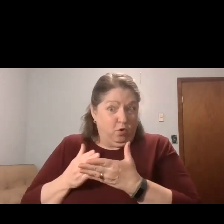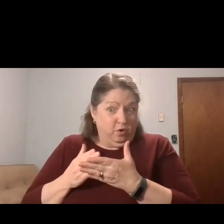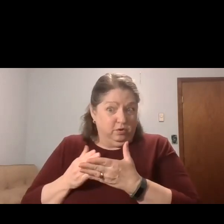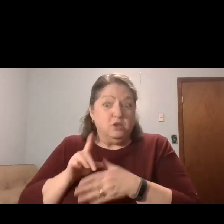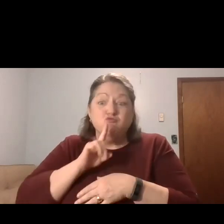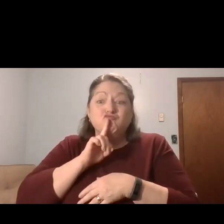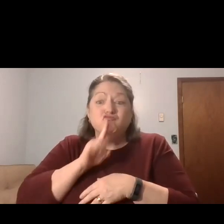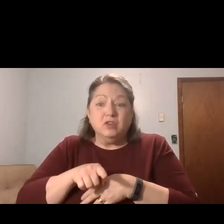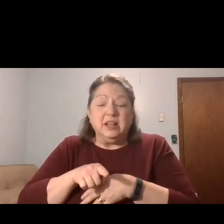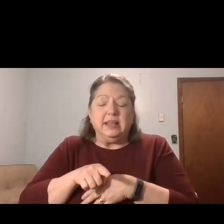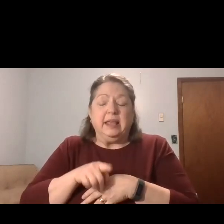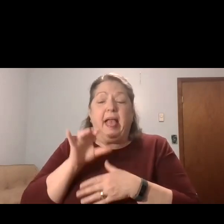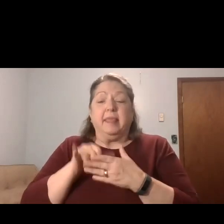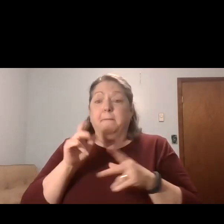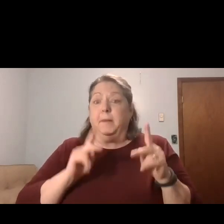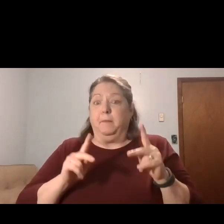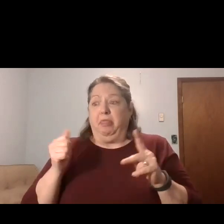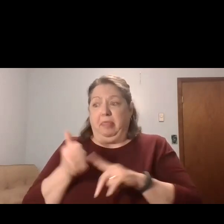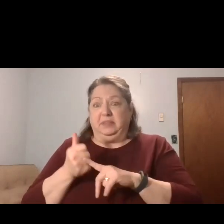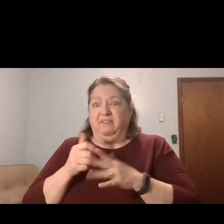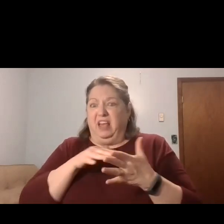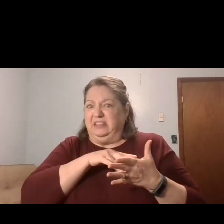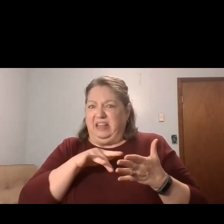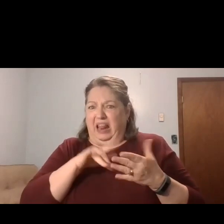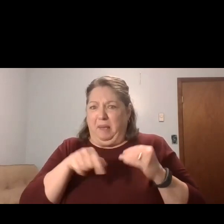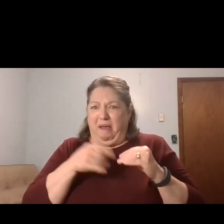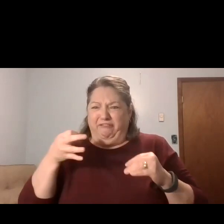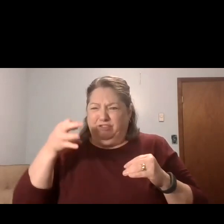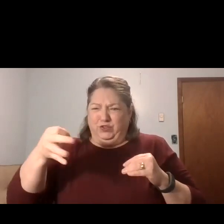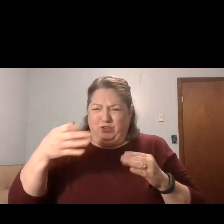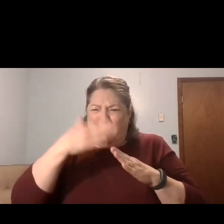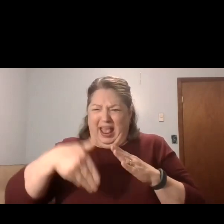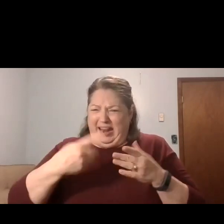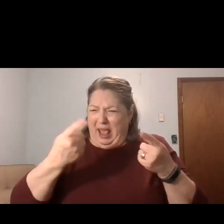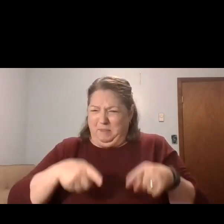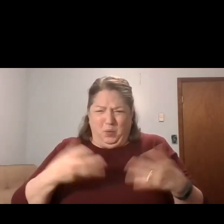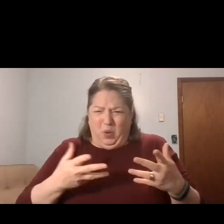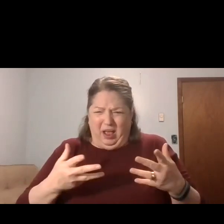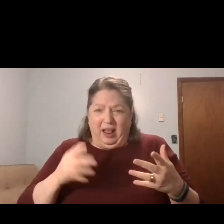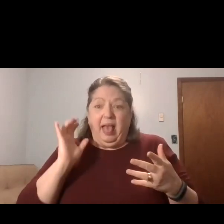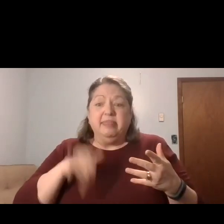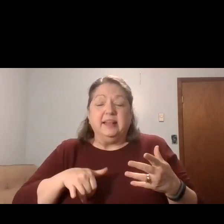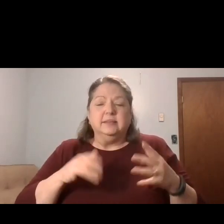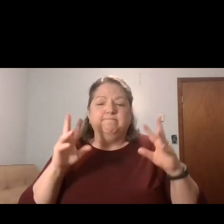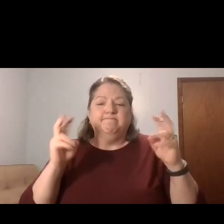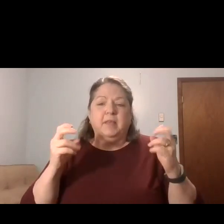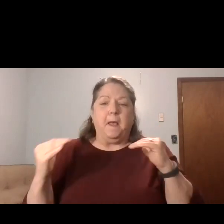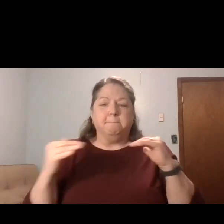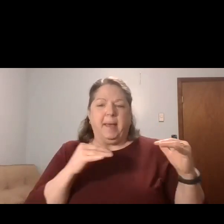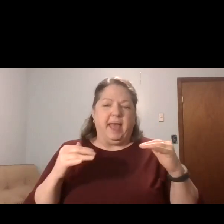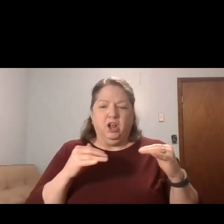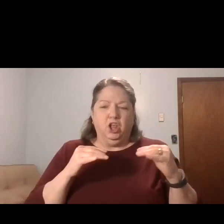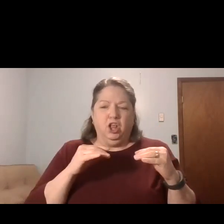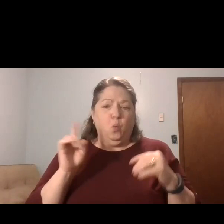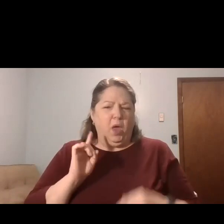section that eschatologists or teachers of end times refer to as the Battle of Armageddon. It's that event